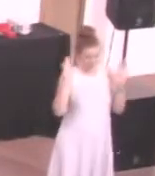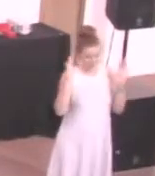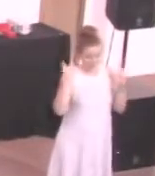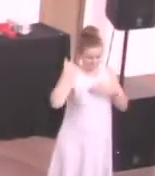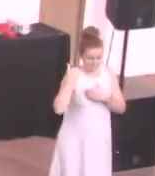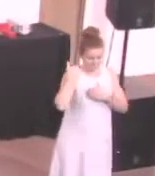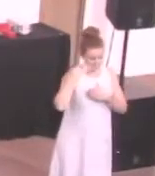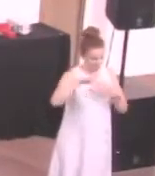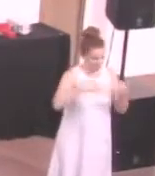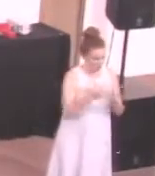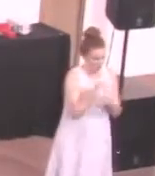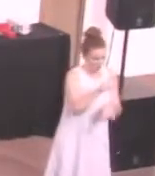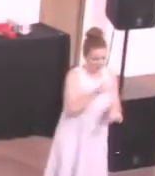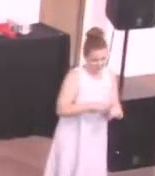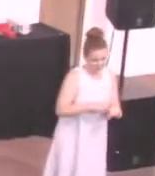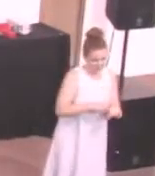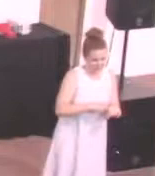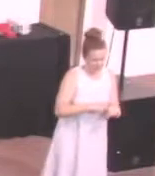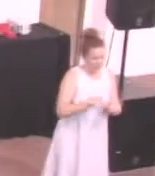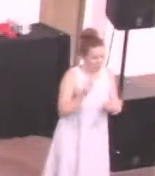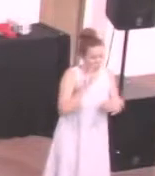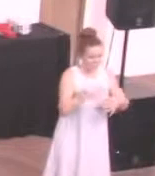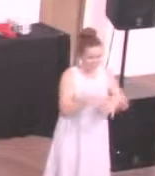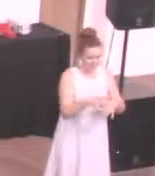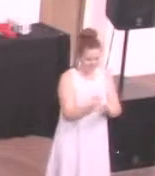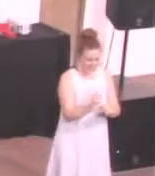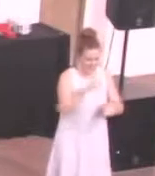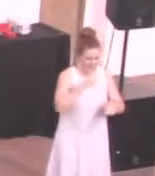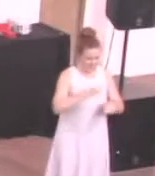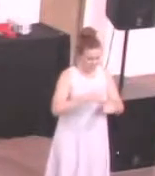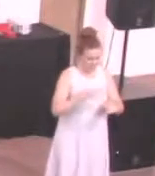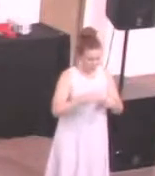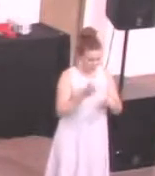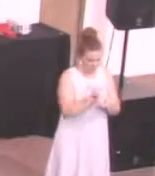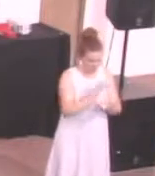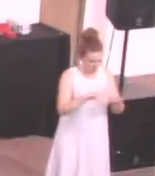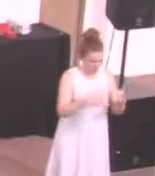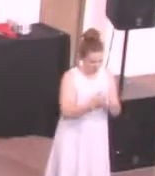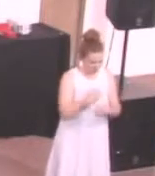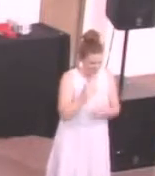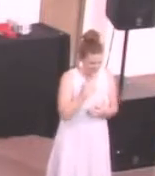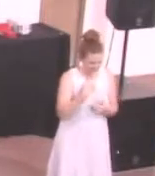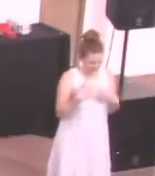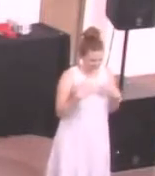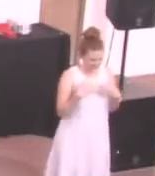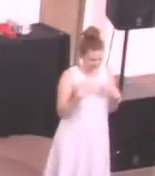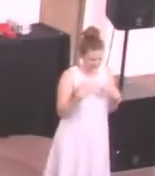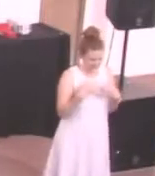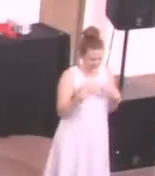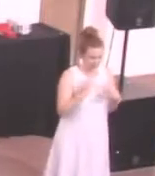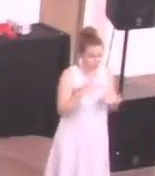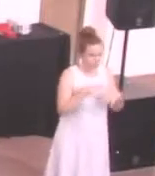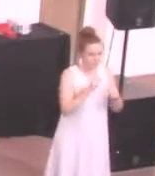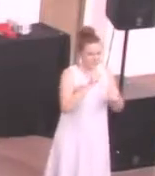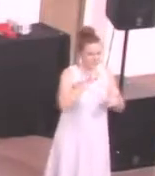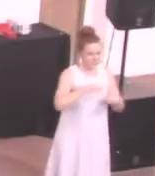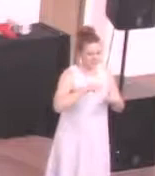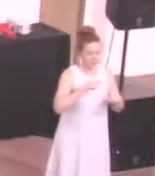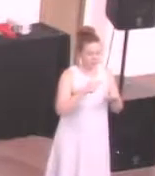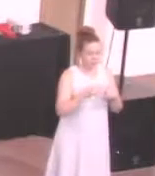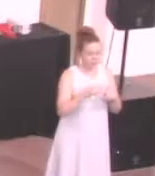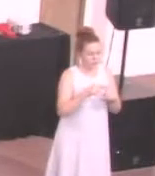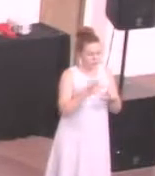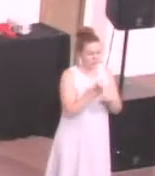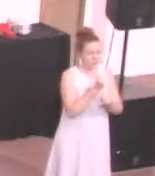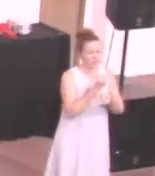a process. It took you time to get bound up, and it'll take you time to get unwound, amen? But you got to start. If